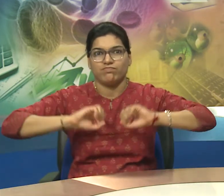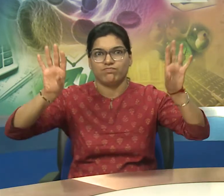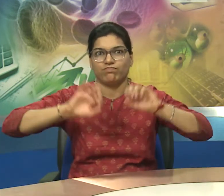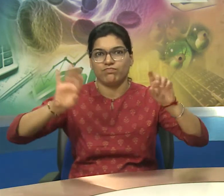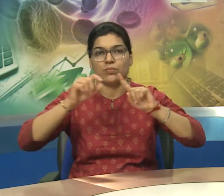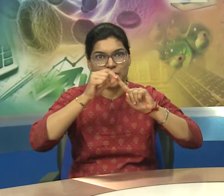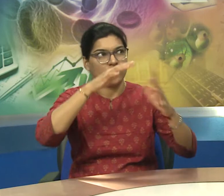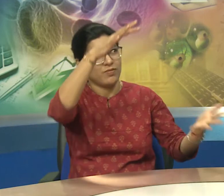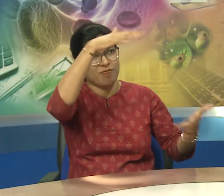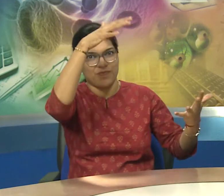Distribution.